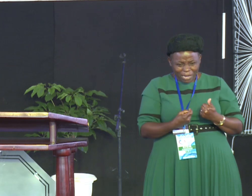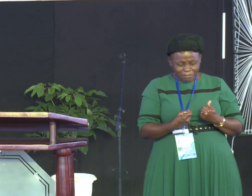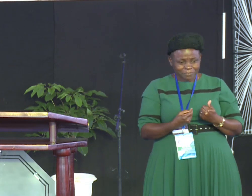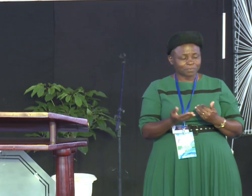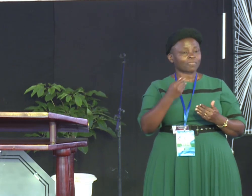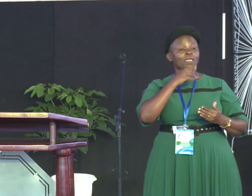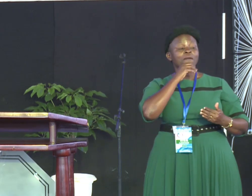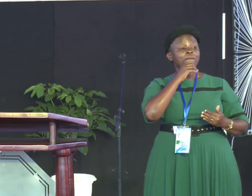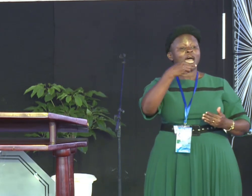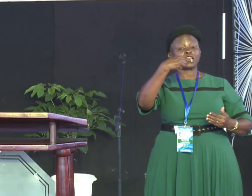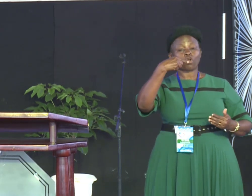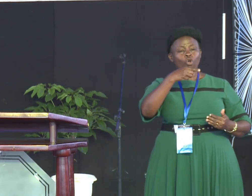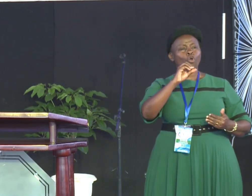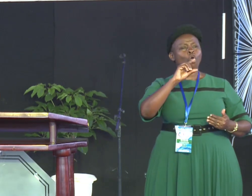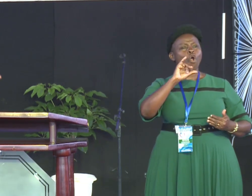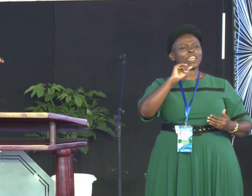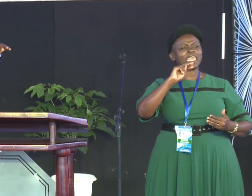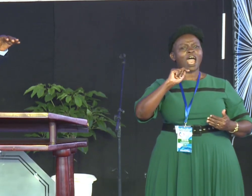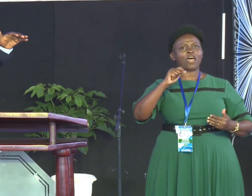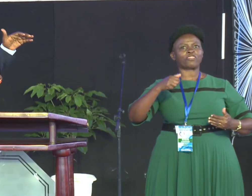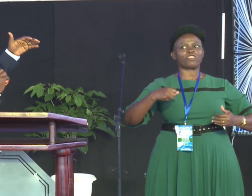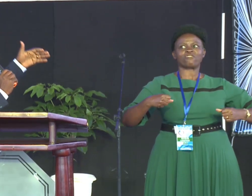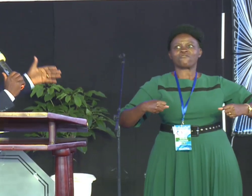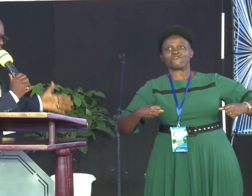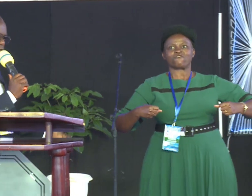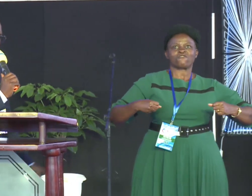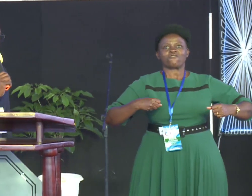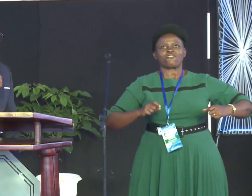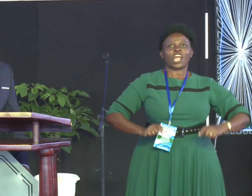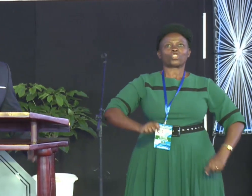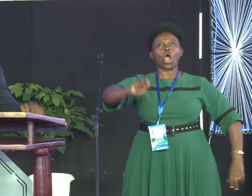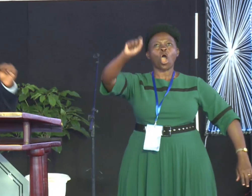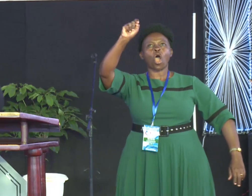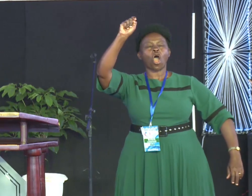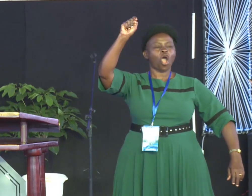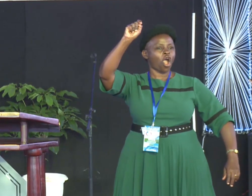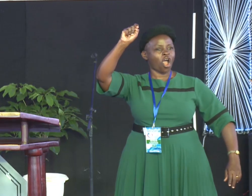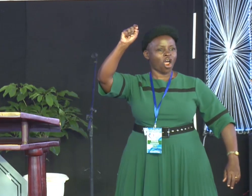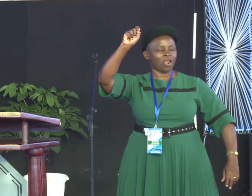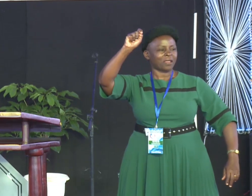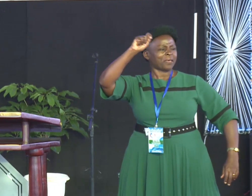Goliath yali munene. Goliath was gigantic. Neno kunguru yali muwanvu. Outside he was tall.